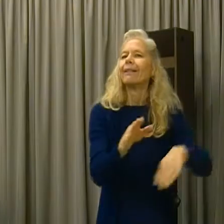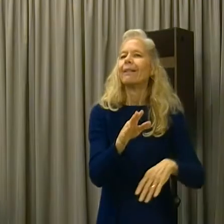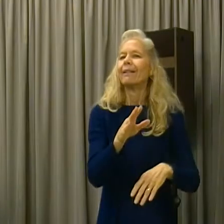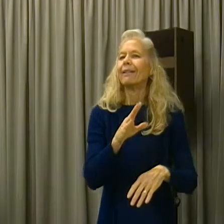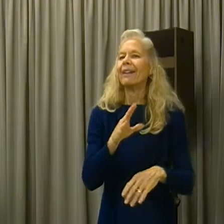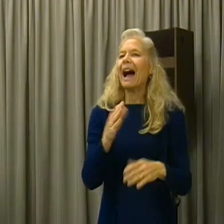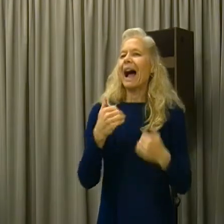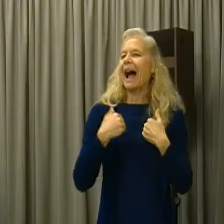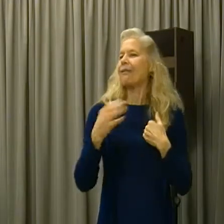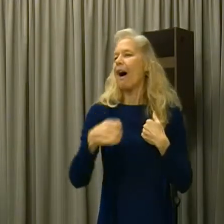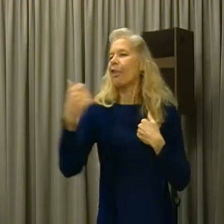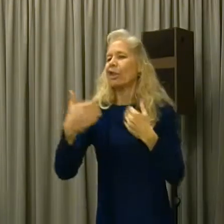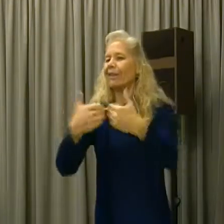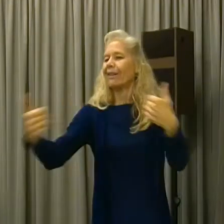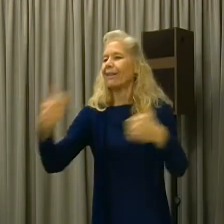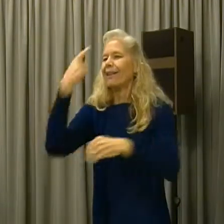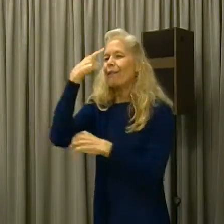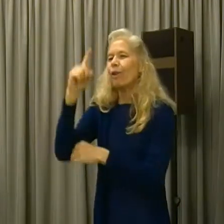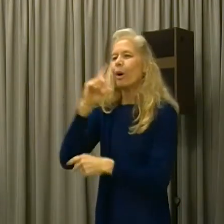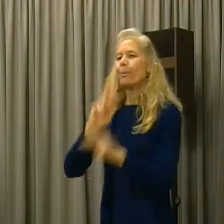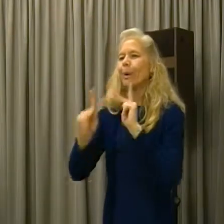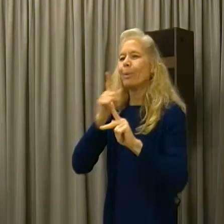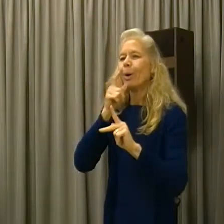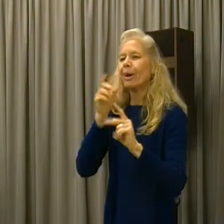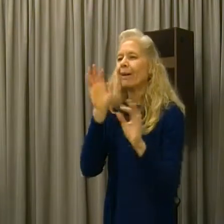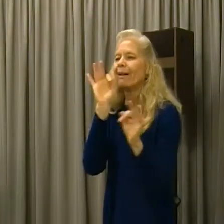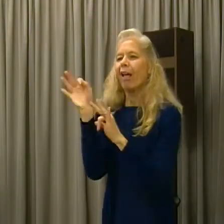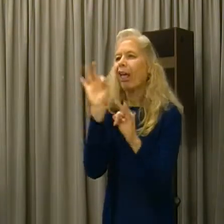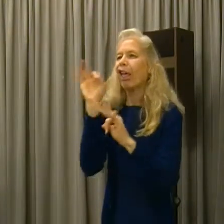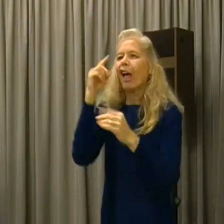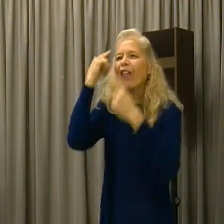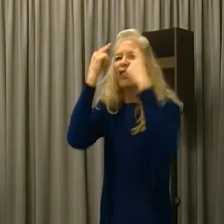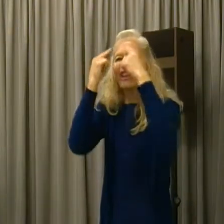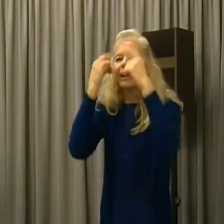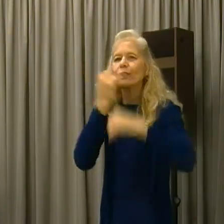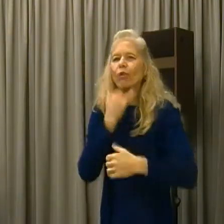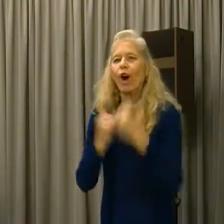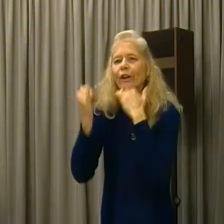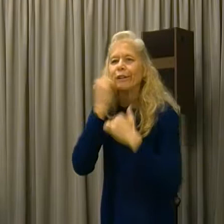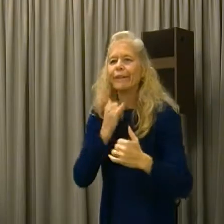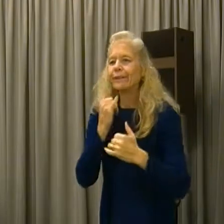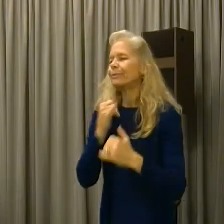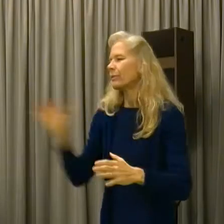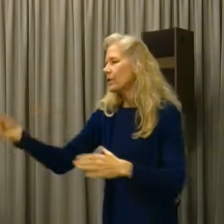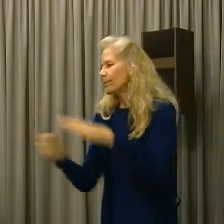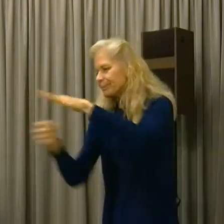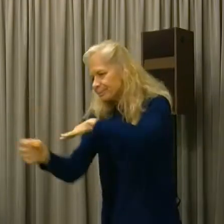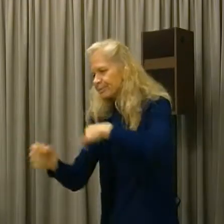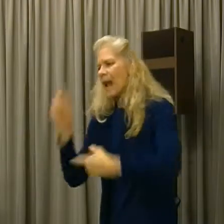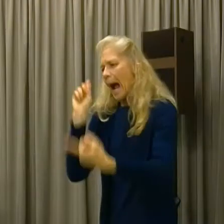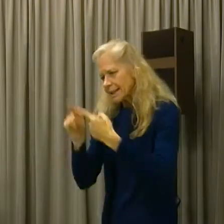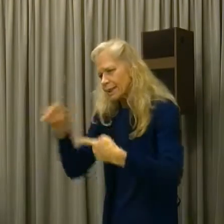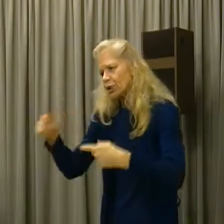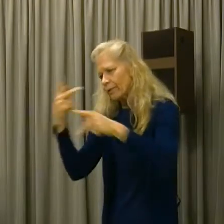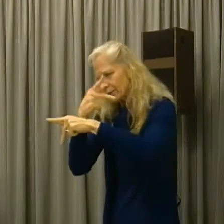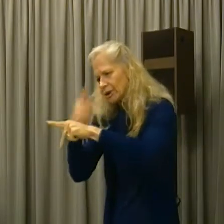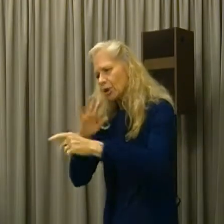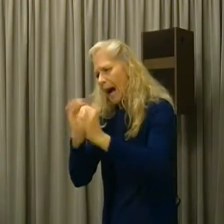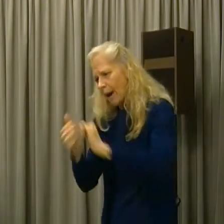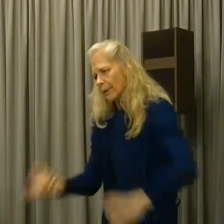happy meals allowed, and they have to be separated from doing something with the social media with their hands for a while. Maybe that'll help them